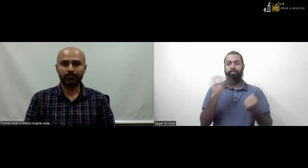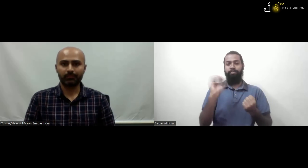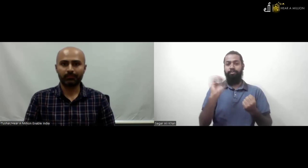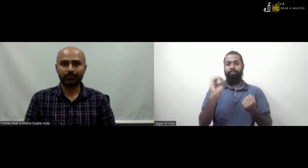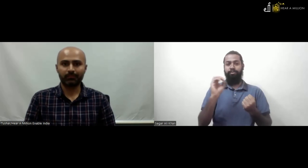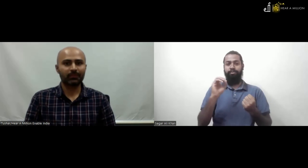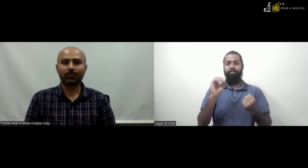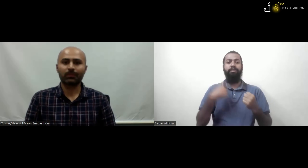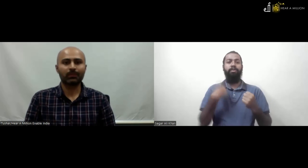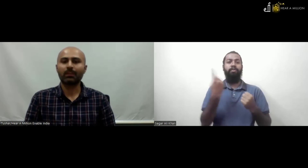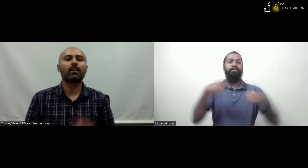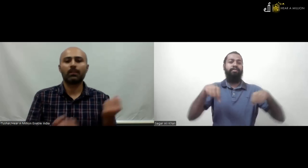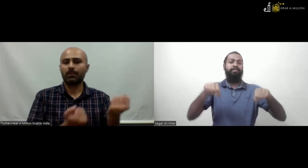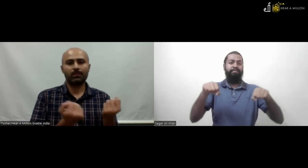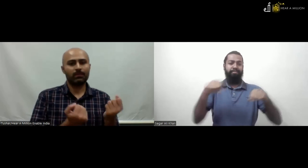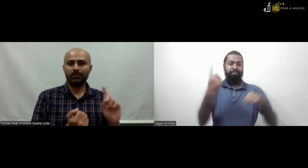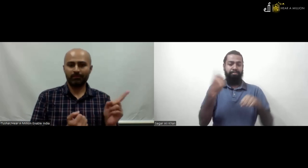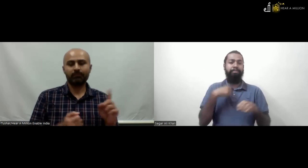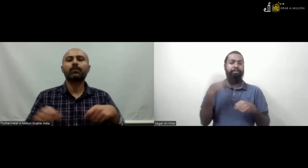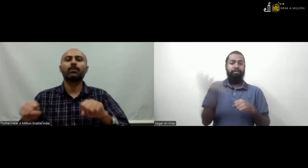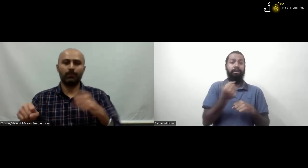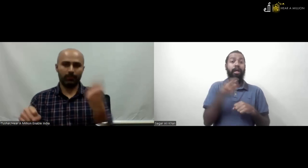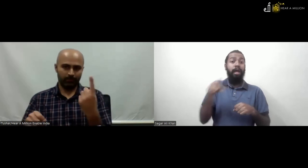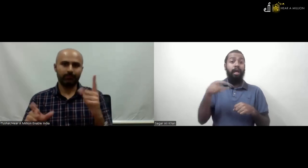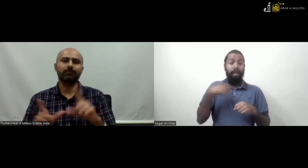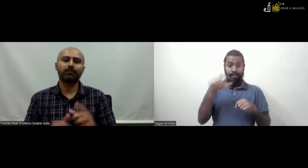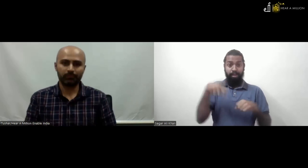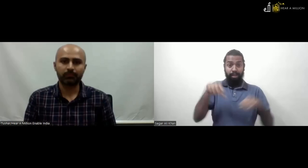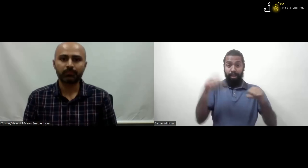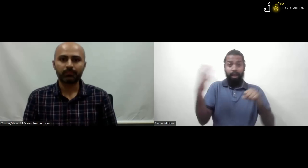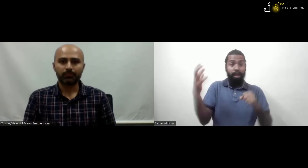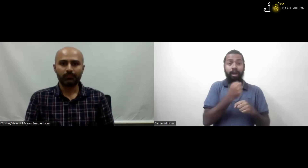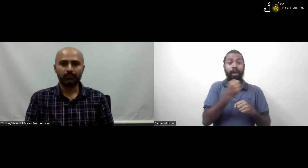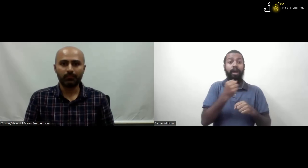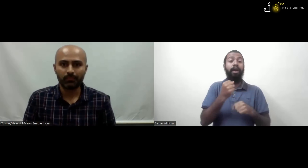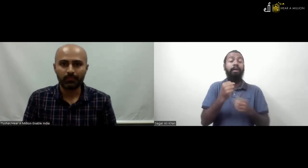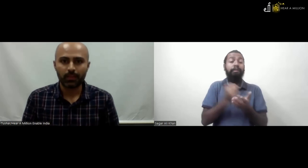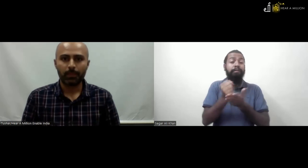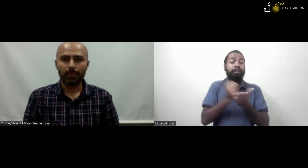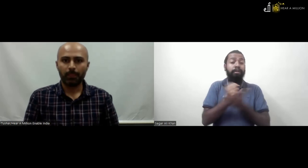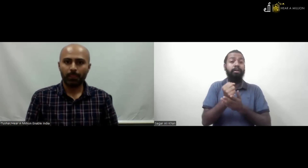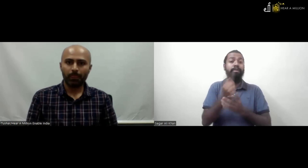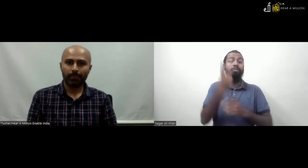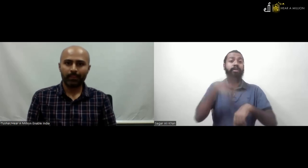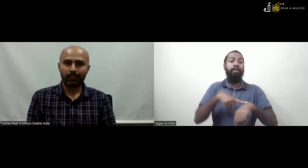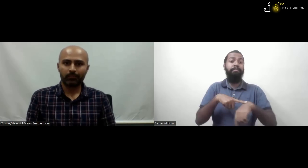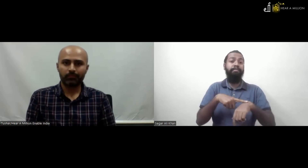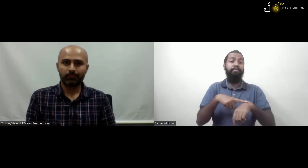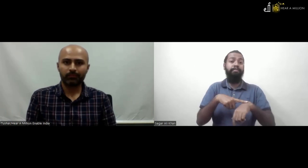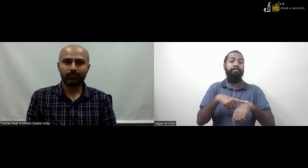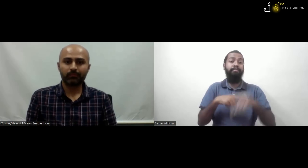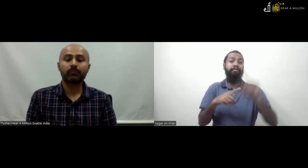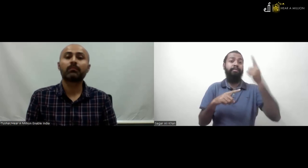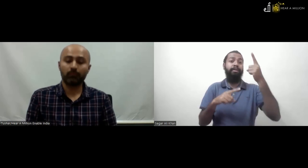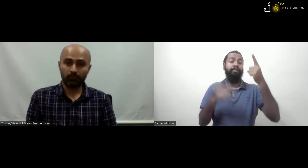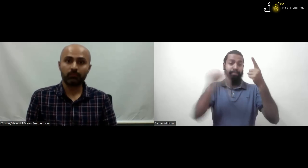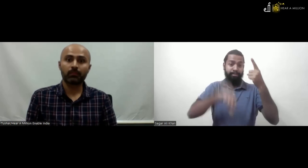MCWG, that's what. Then it's called an LMV, which I don't have. Light motor vehicle. That's for the cars. And the bike